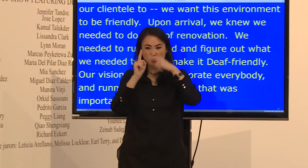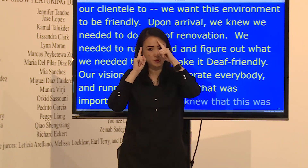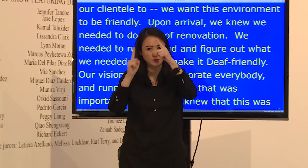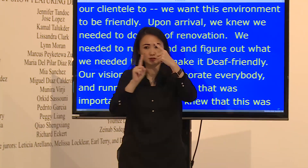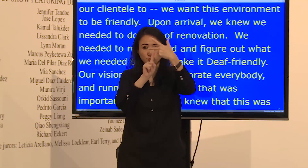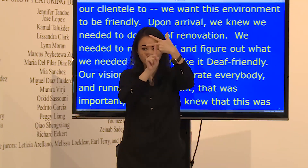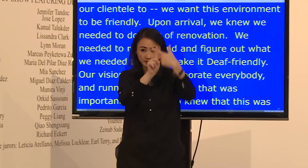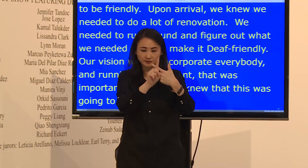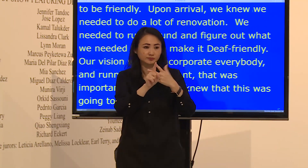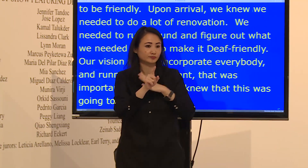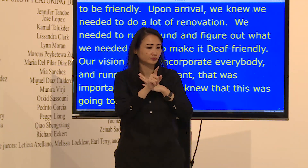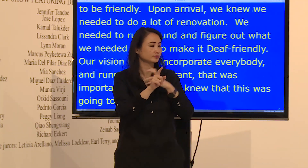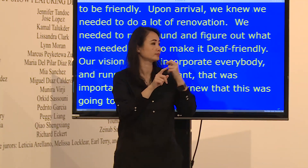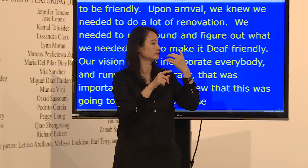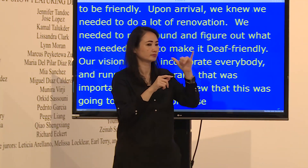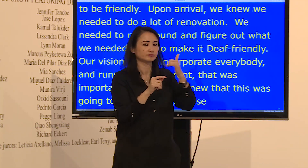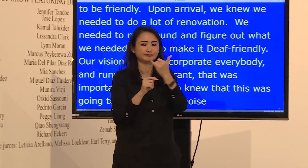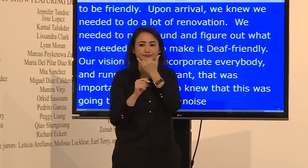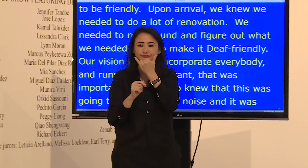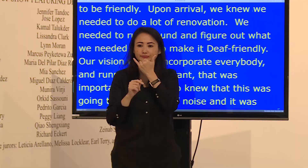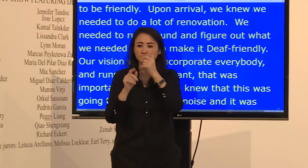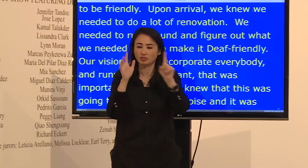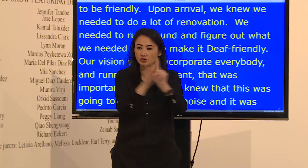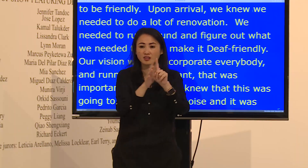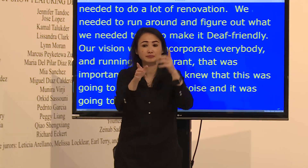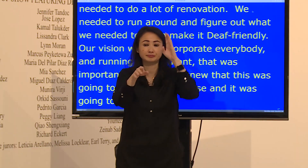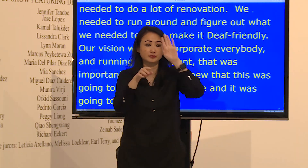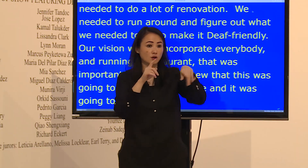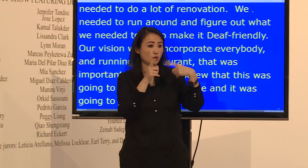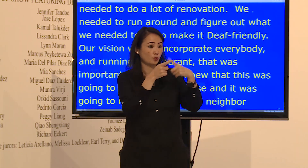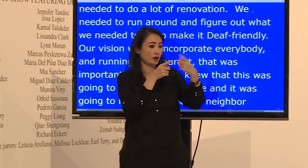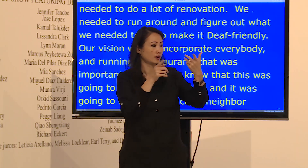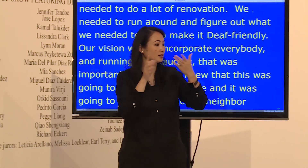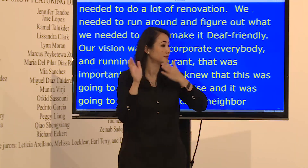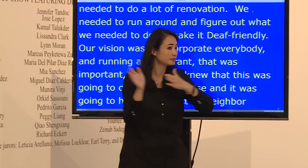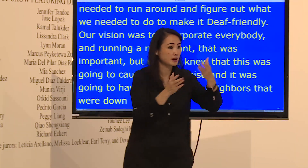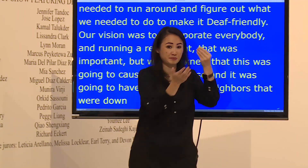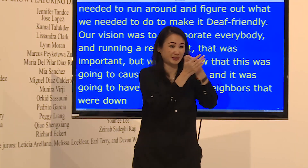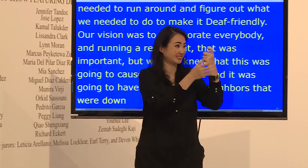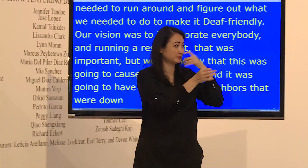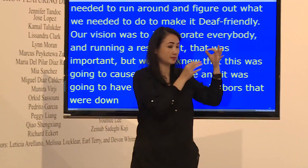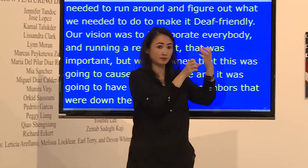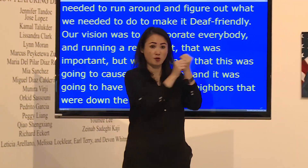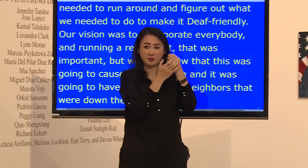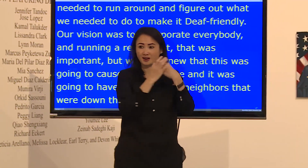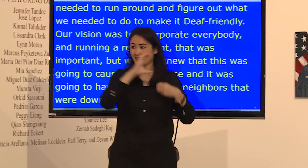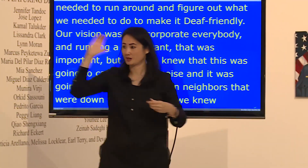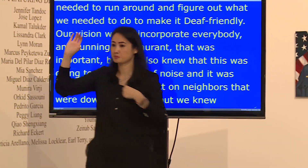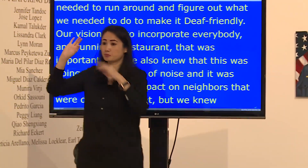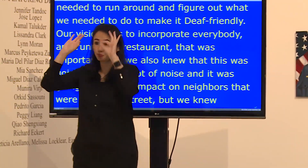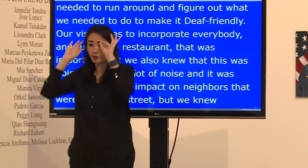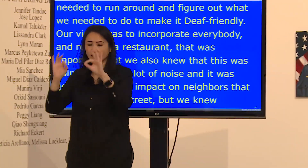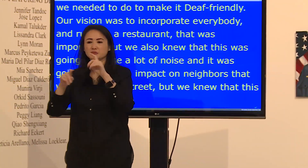we knew that this was something that we had to do. So it took about 3 months' time, planning, figuring out the budget, and putting this